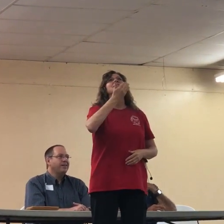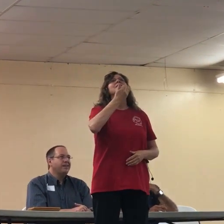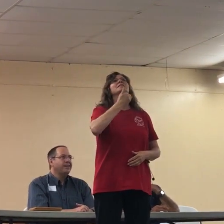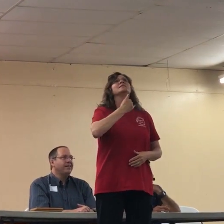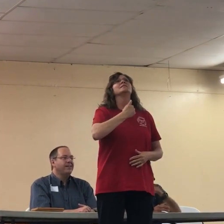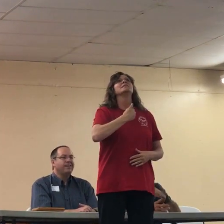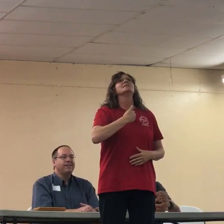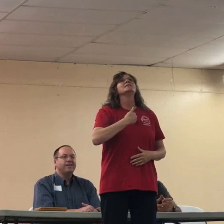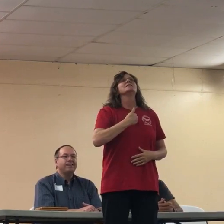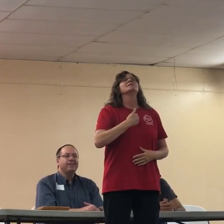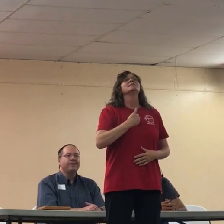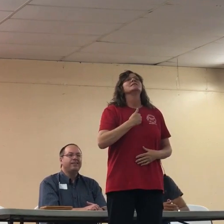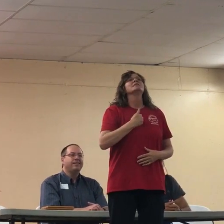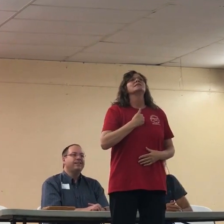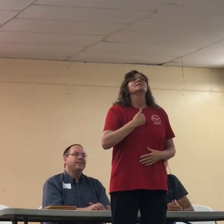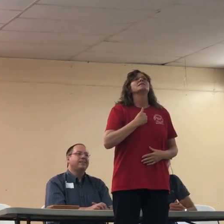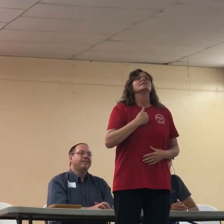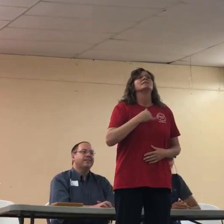me.